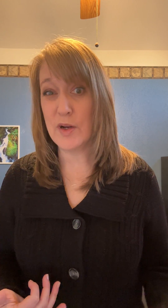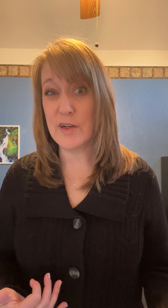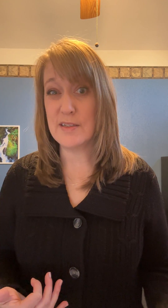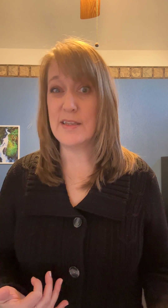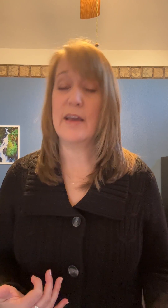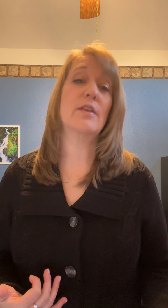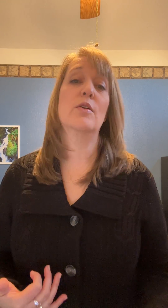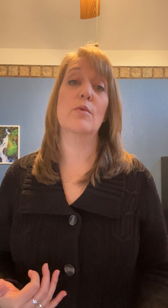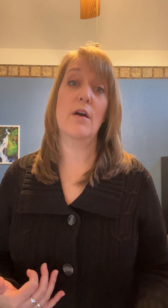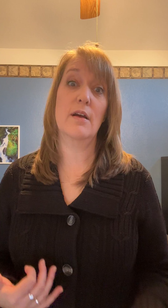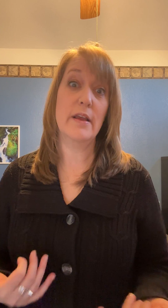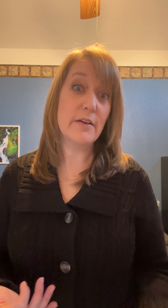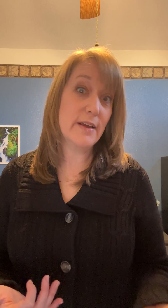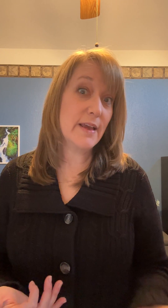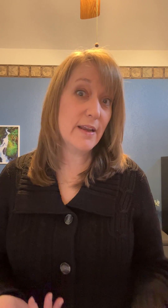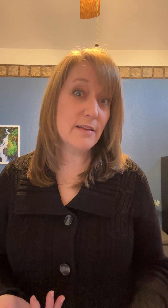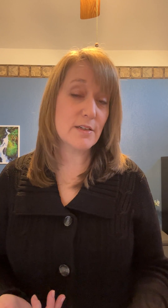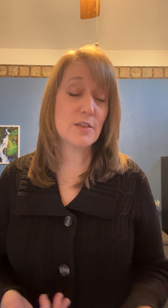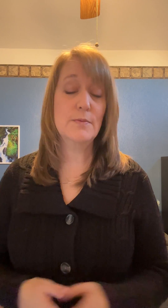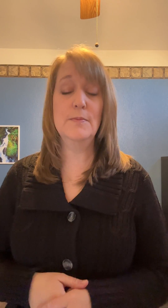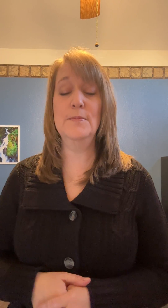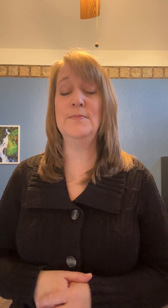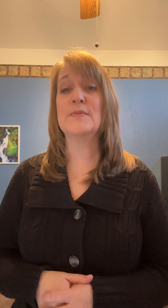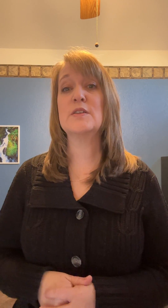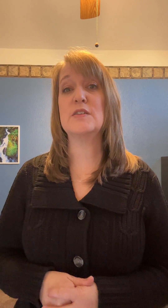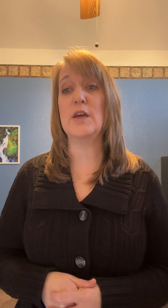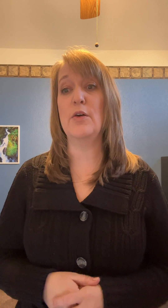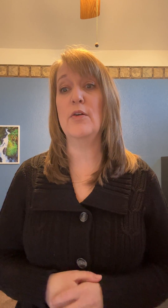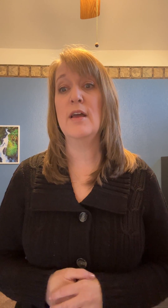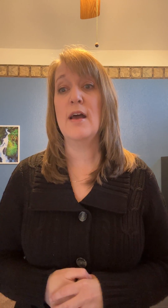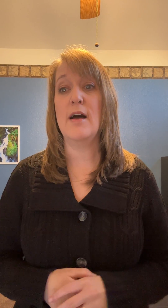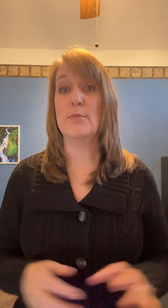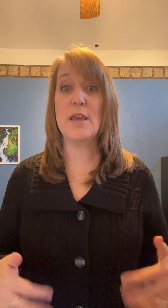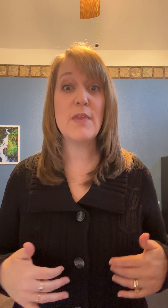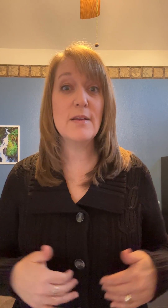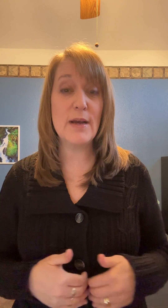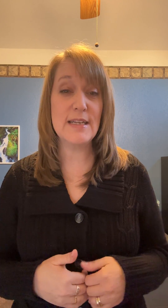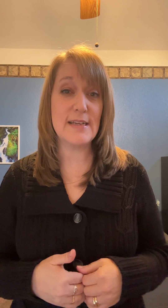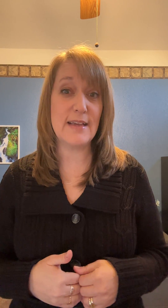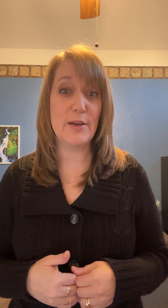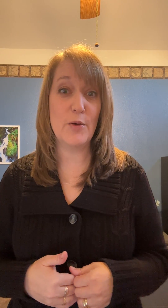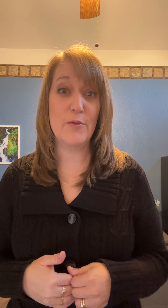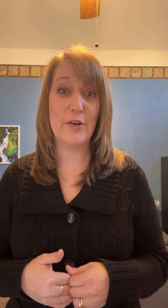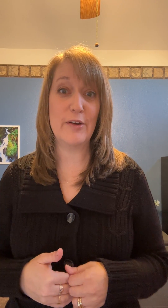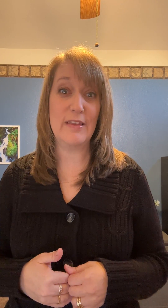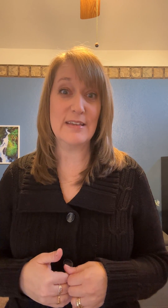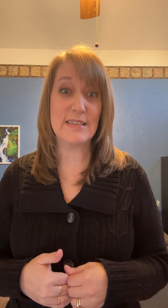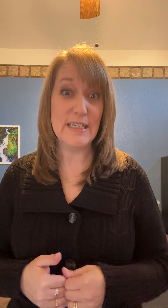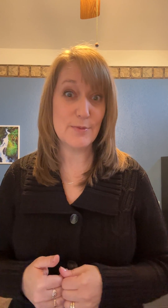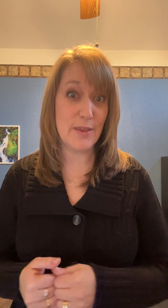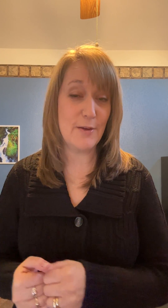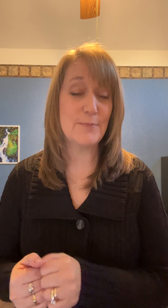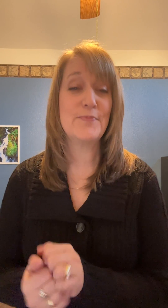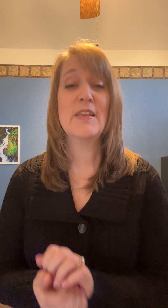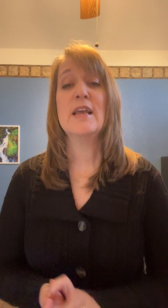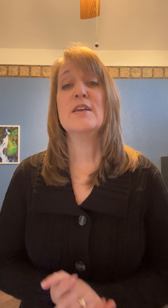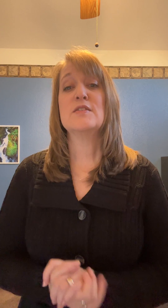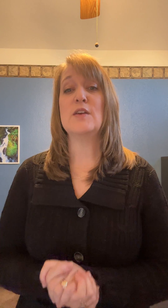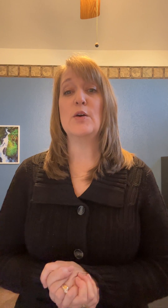words that you are hearing in English. So keep that in mind as I go over these signs with you. So we're